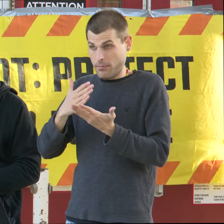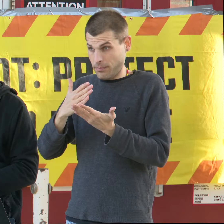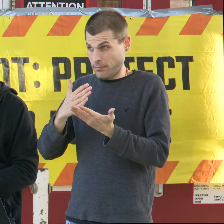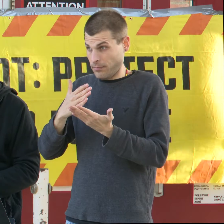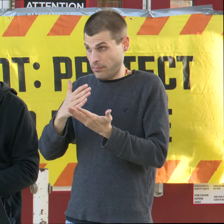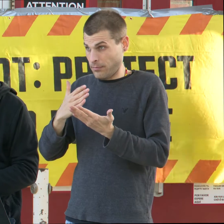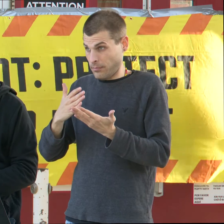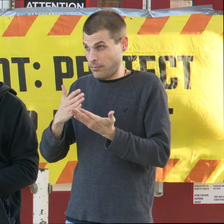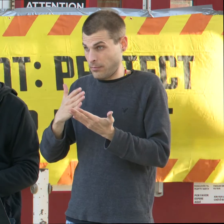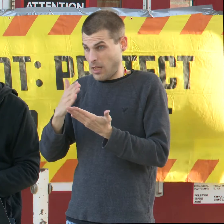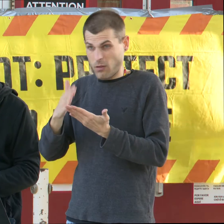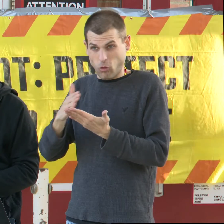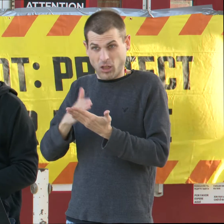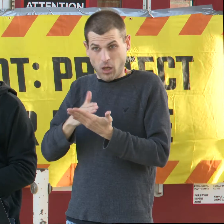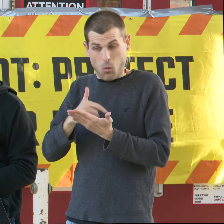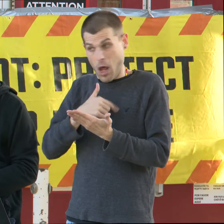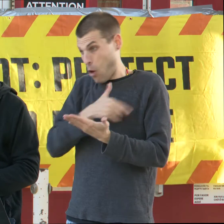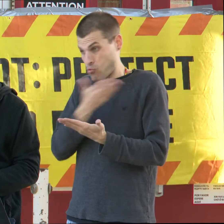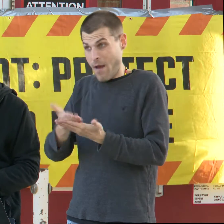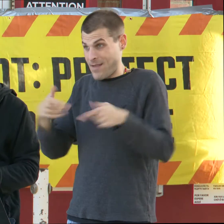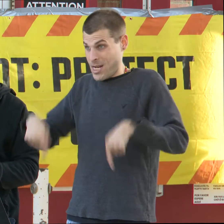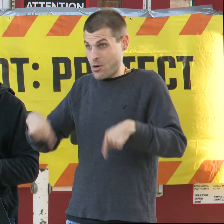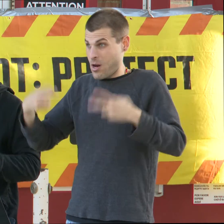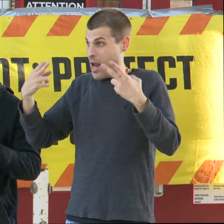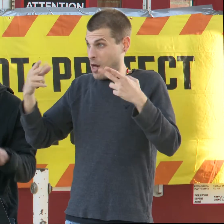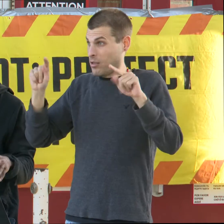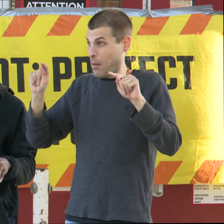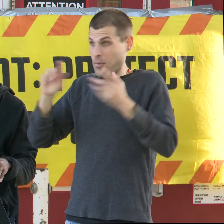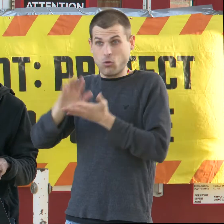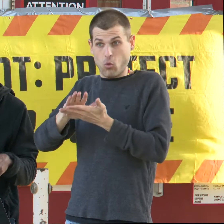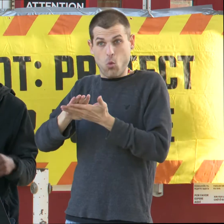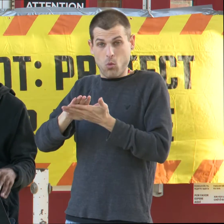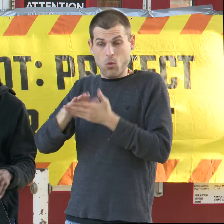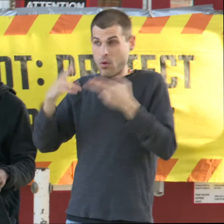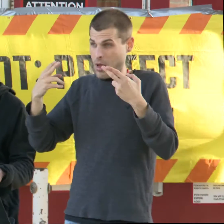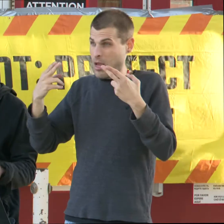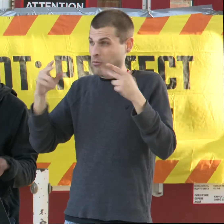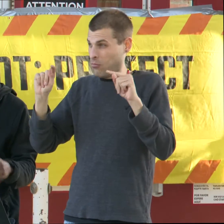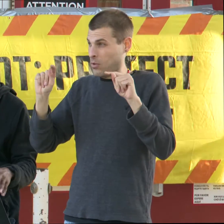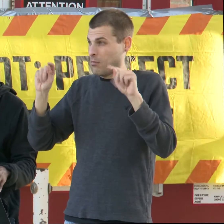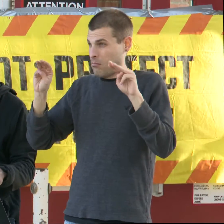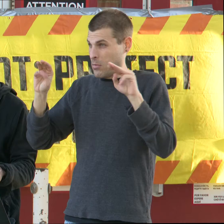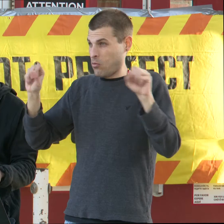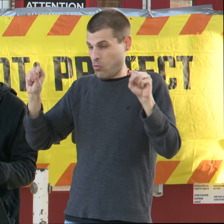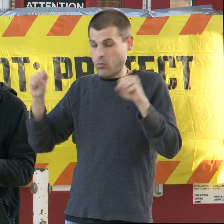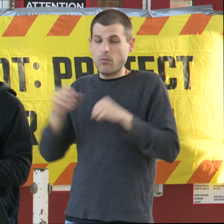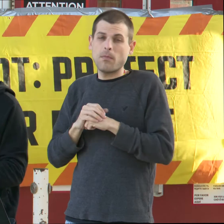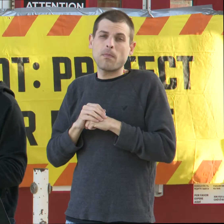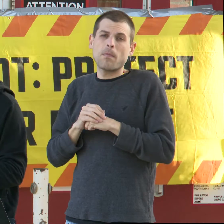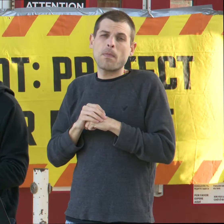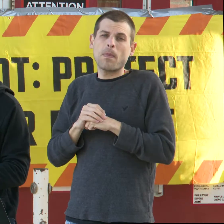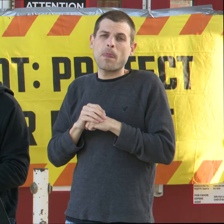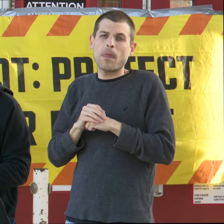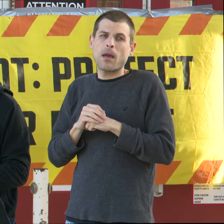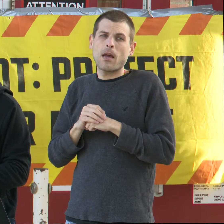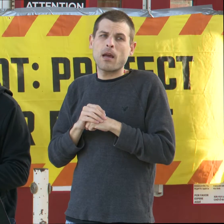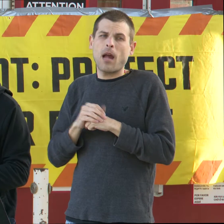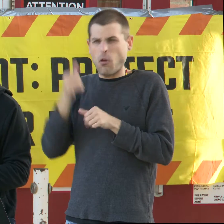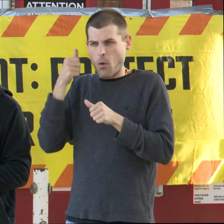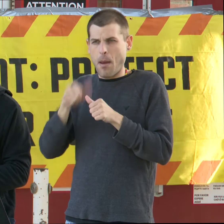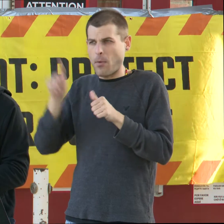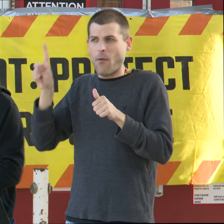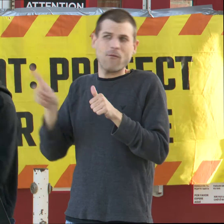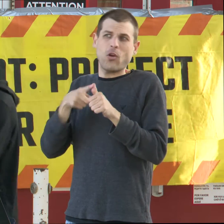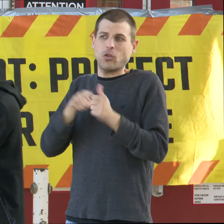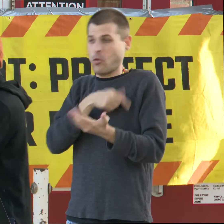arrived here at Harriet Tubman Middle School, when we were allowed to leave our professional development and go and check out classes